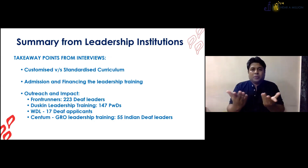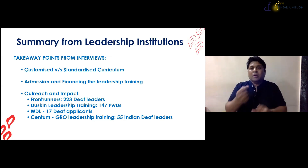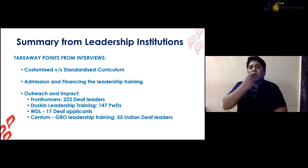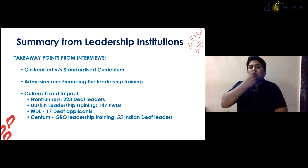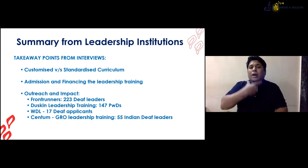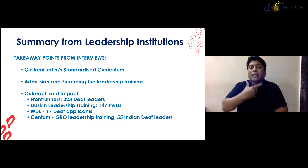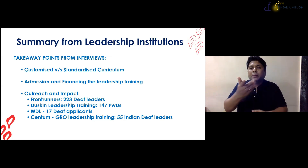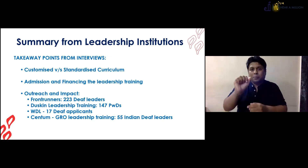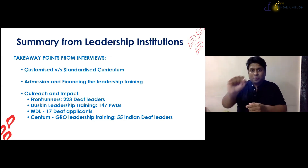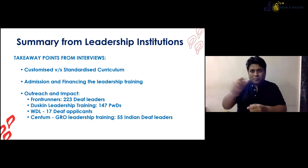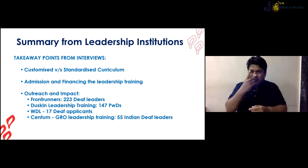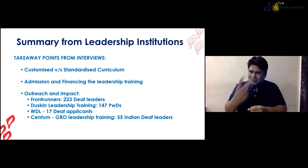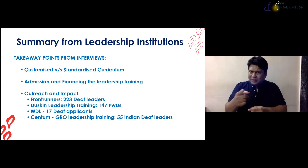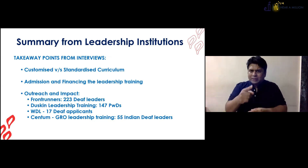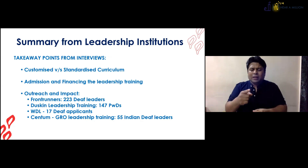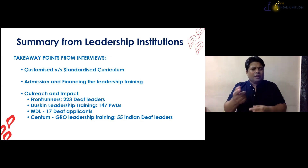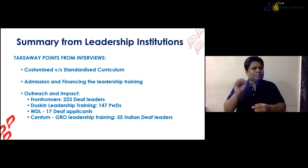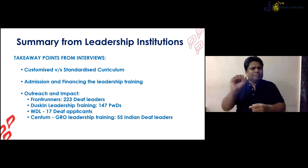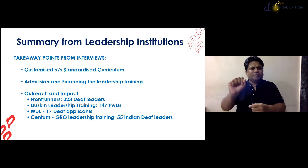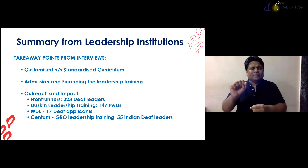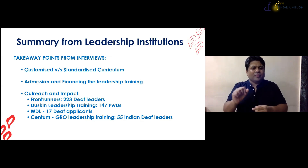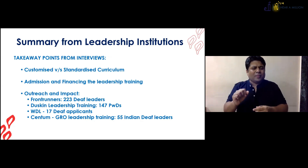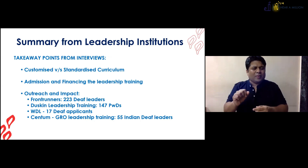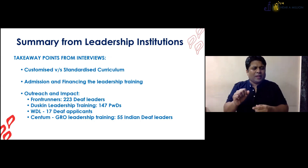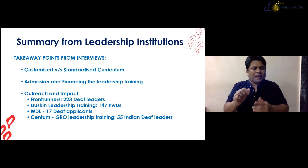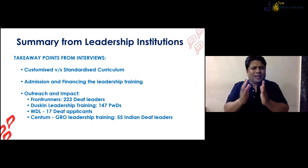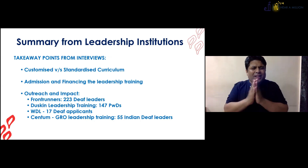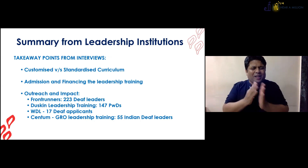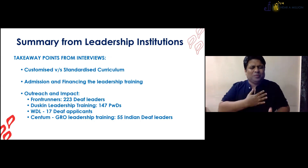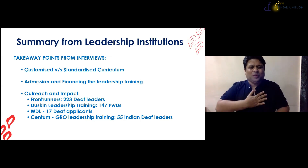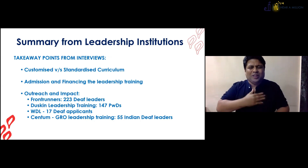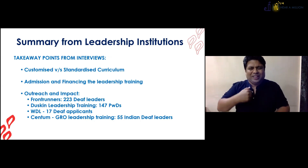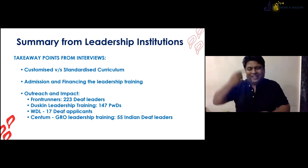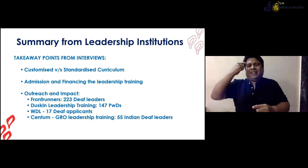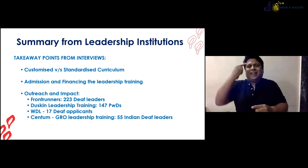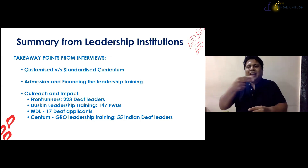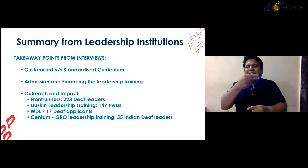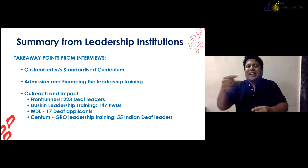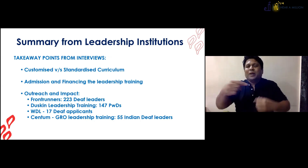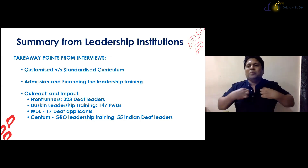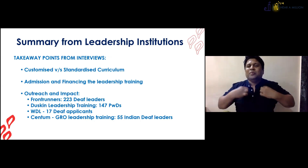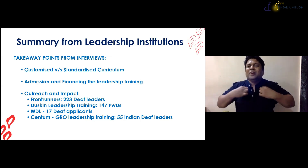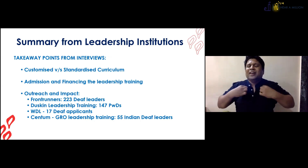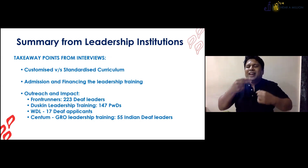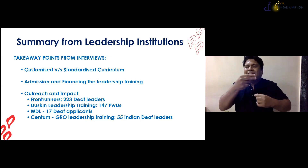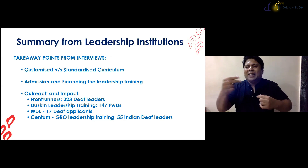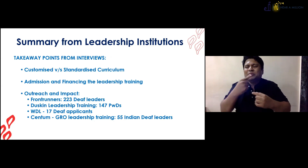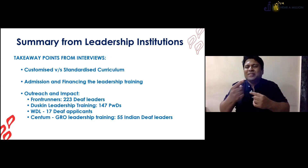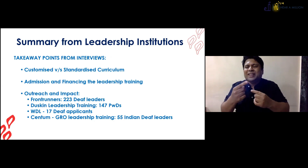Some people are growing exponentially in advocacy. Have you seen, like, Dr. Alim? I'm sorry, I just